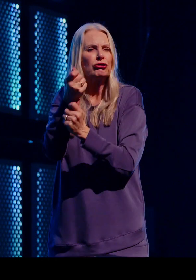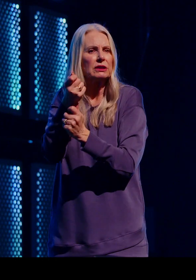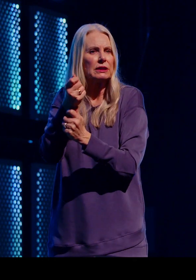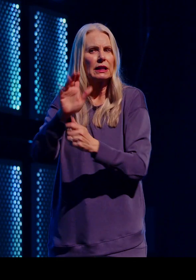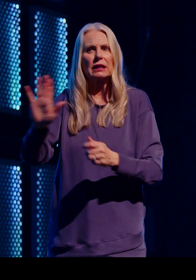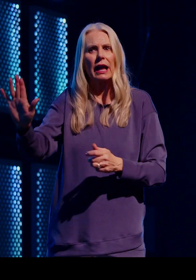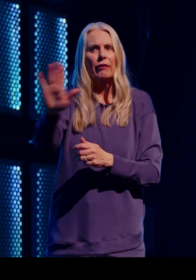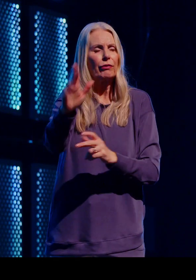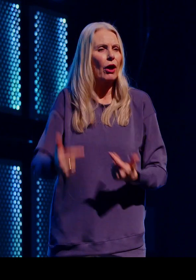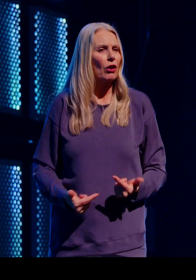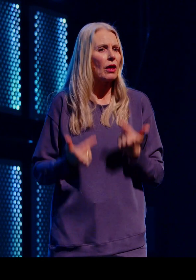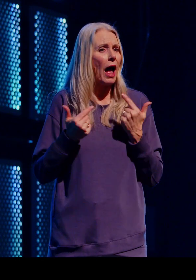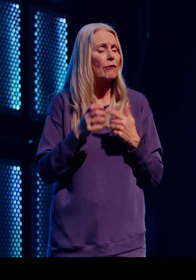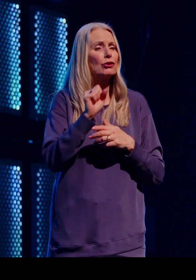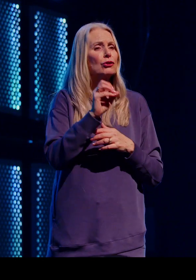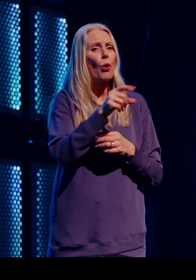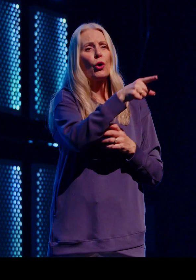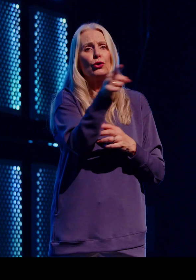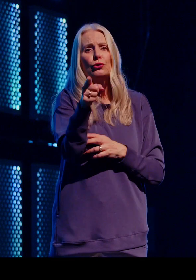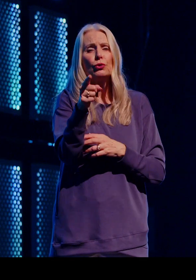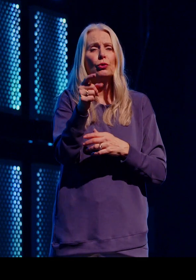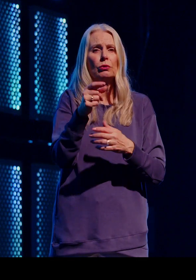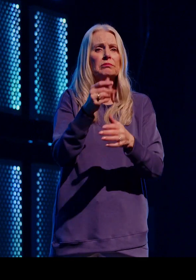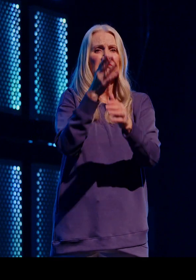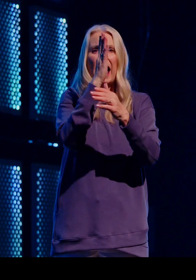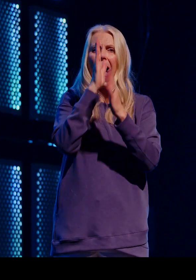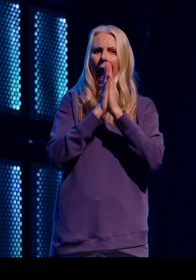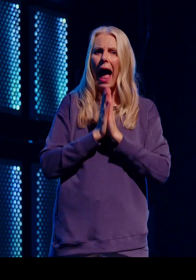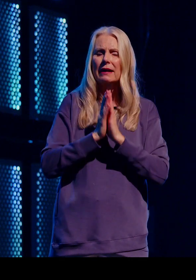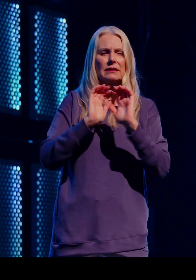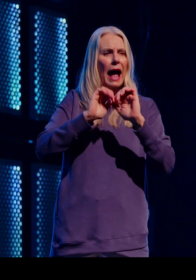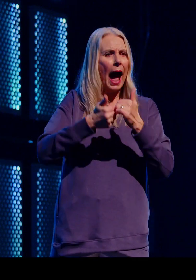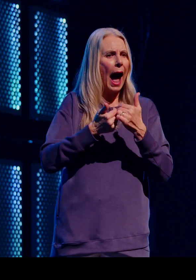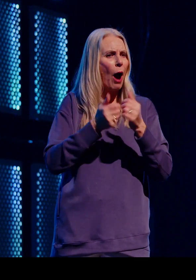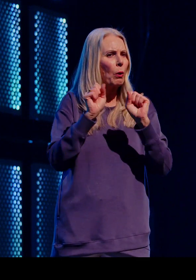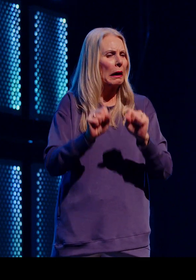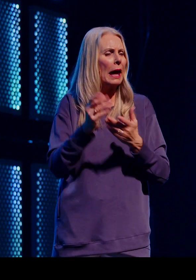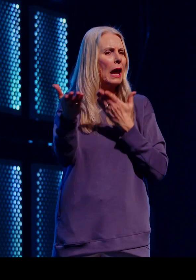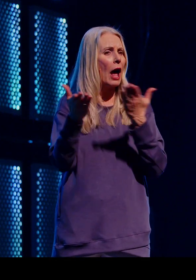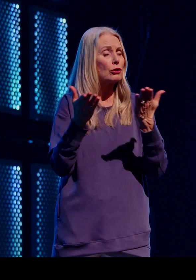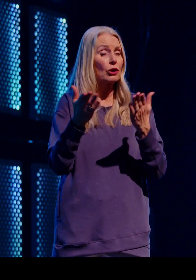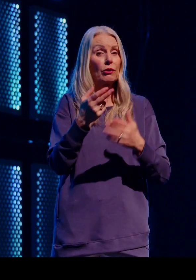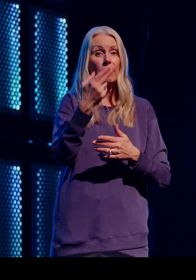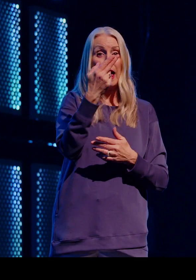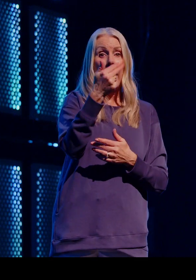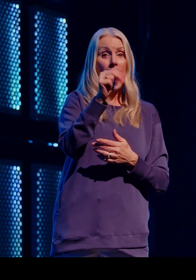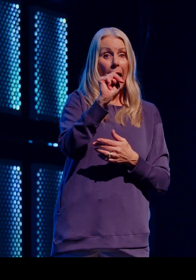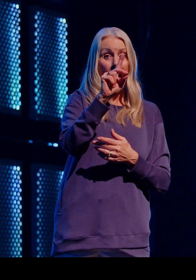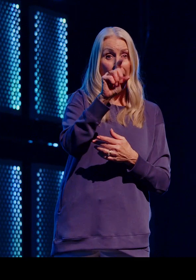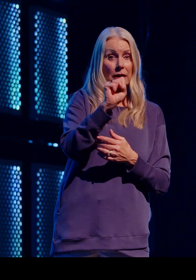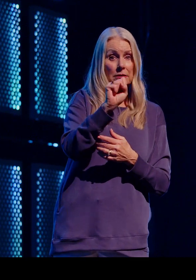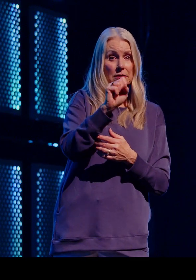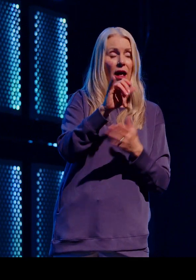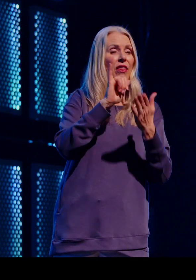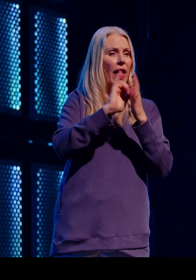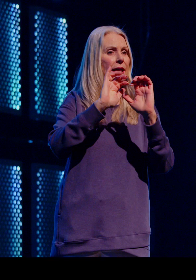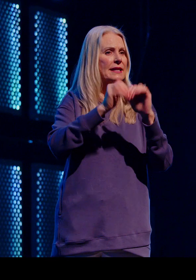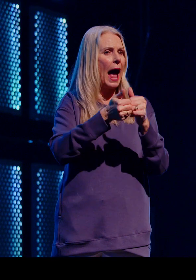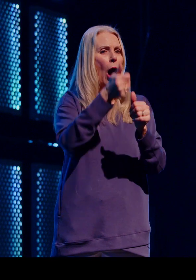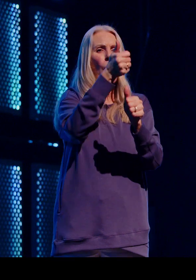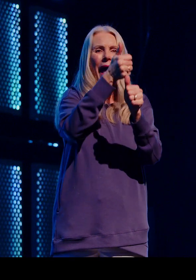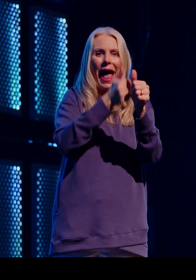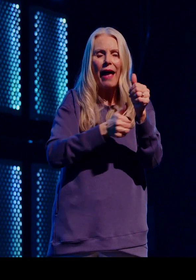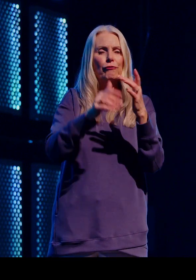a question. How can I serve you? And again, coming to hands, that's how every trip starts. When we go down